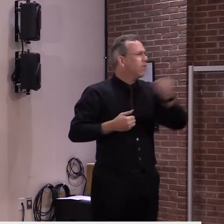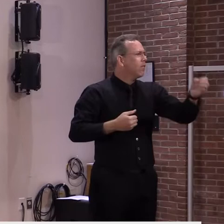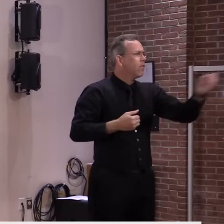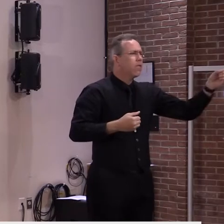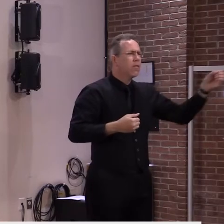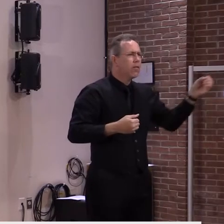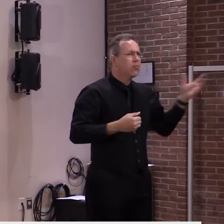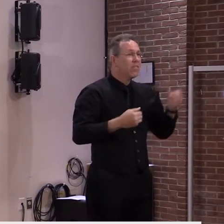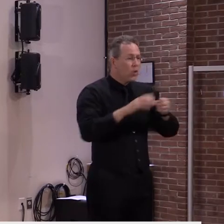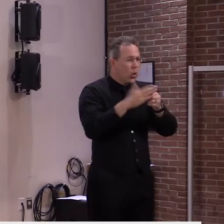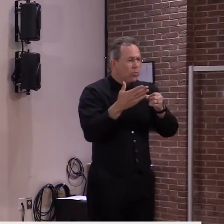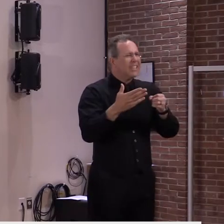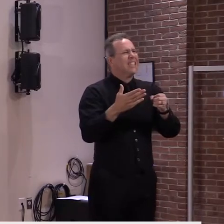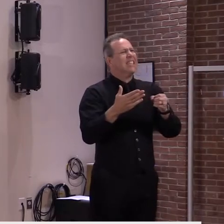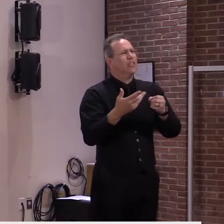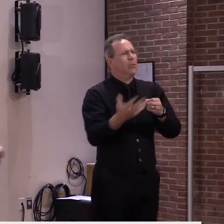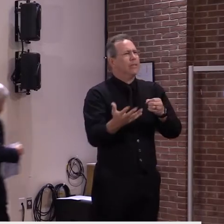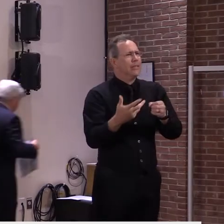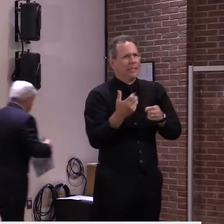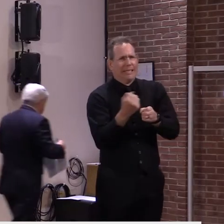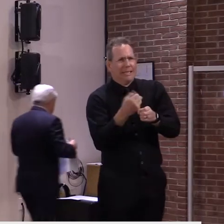Stuart Ledbetter.